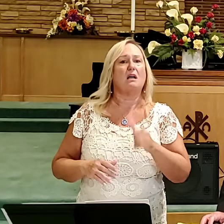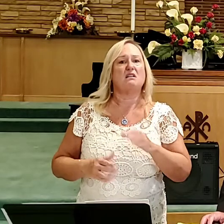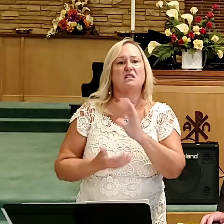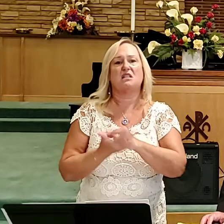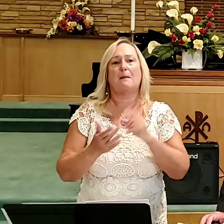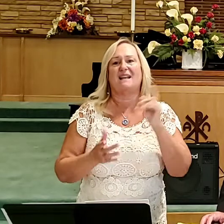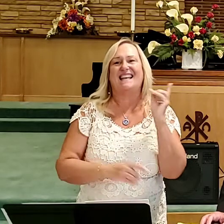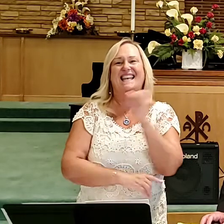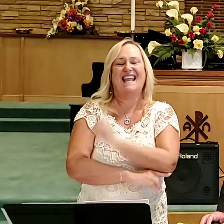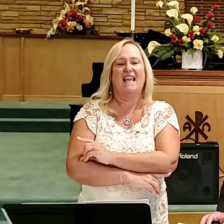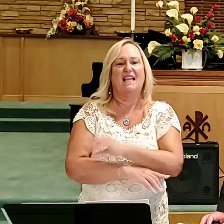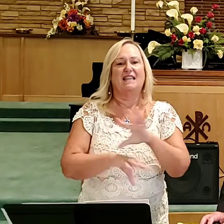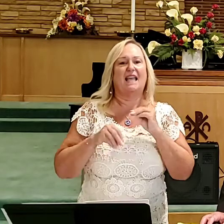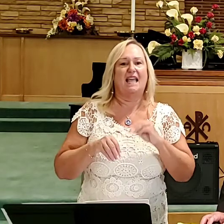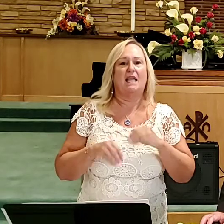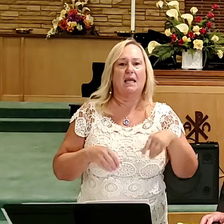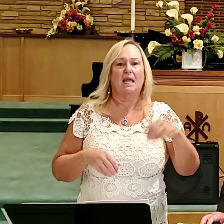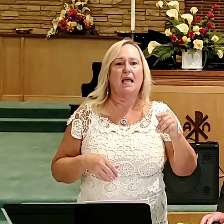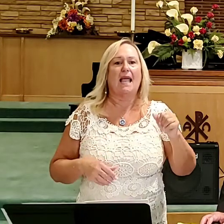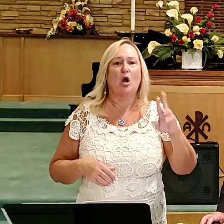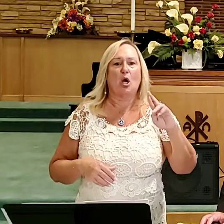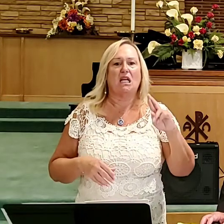someday take Herod's crown.